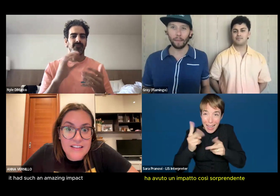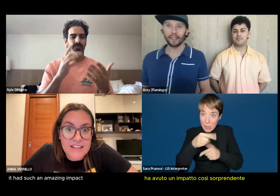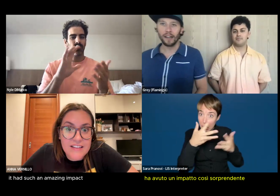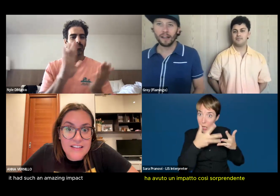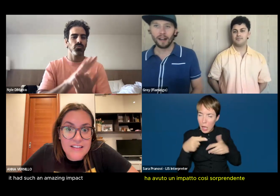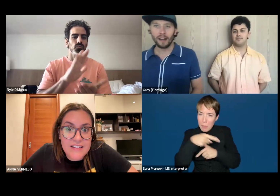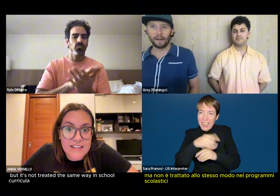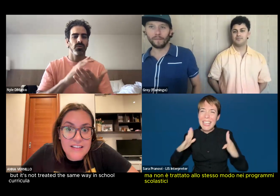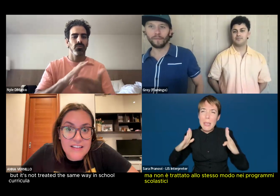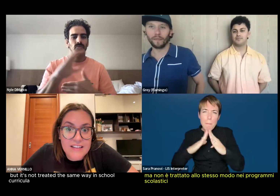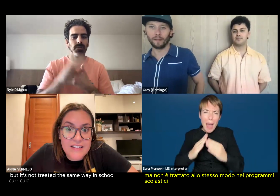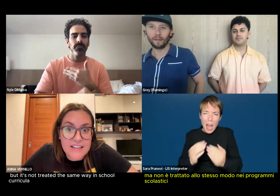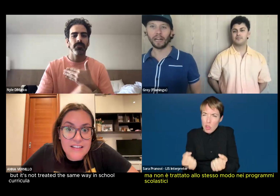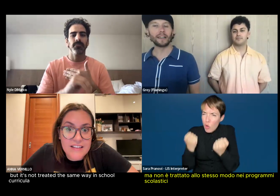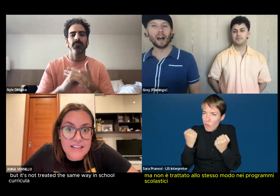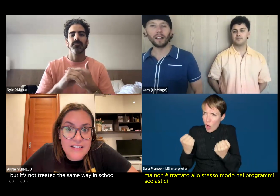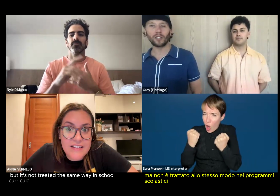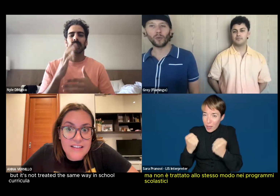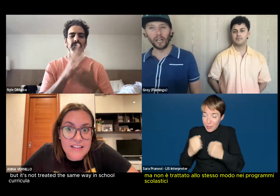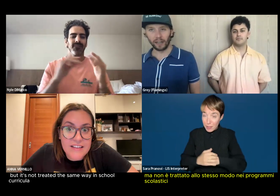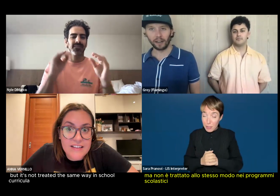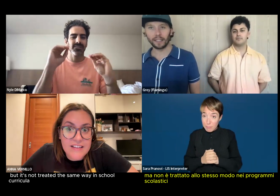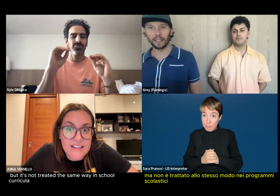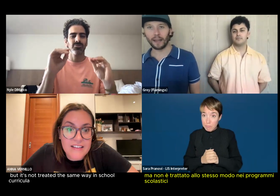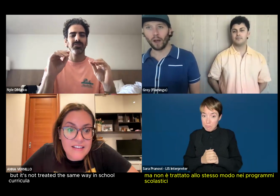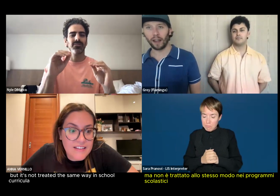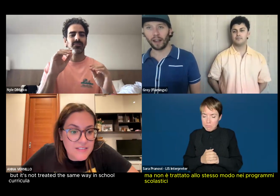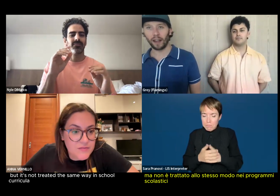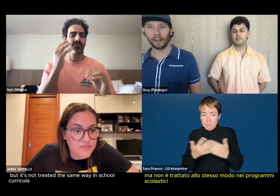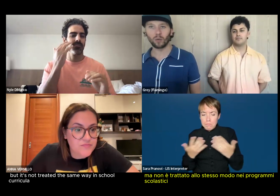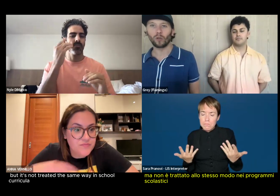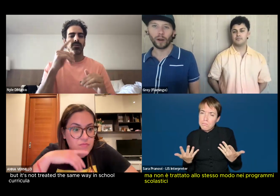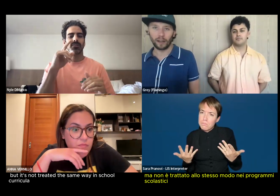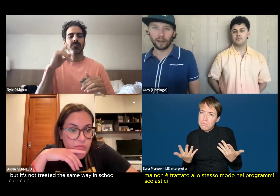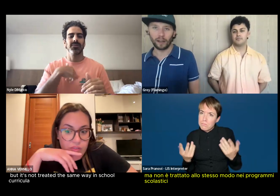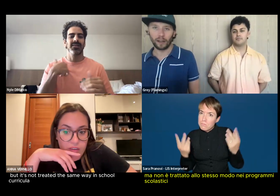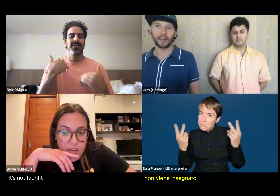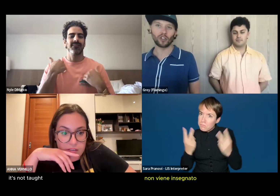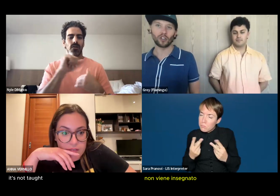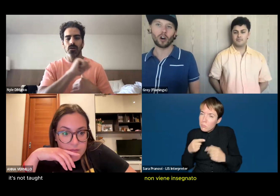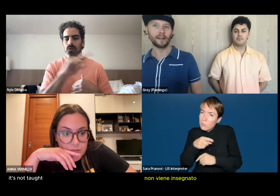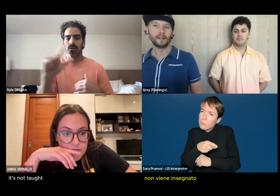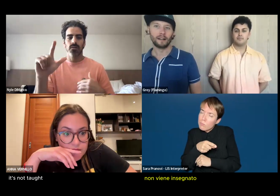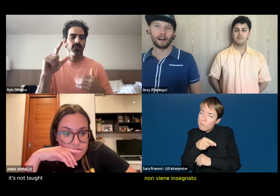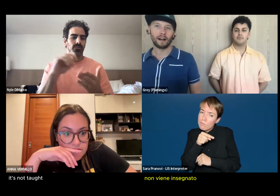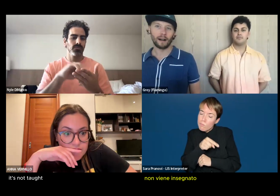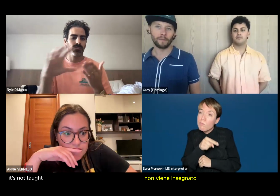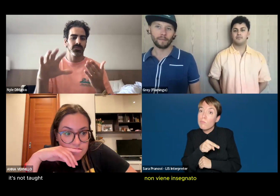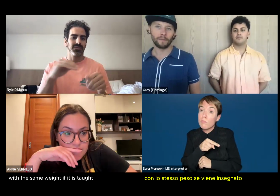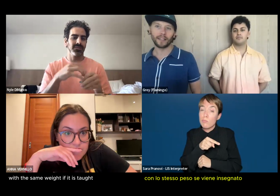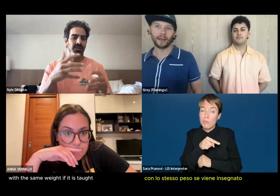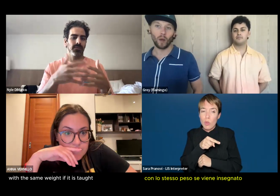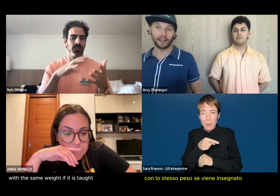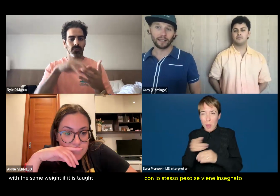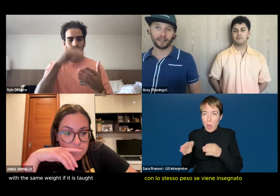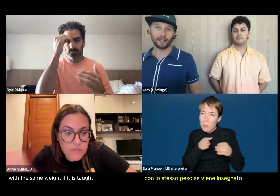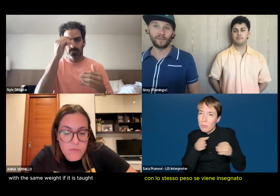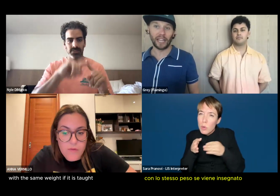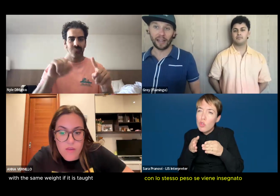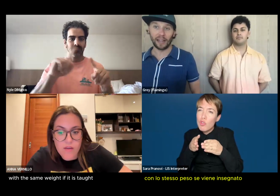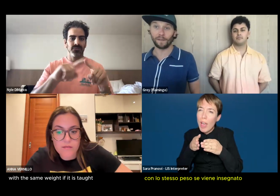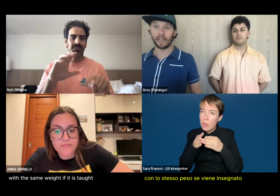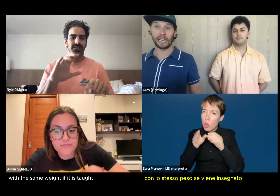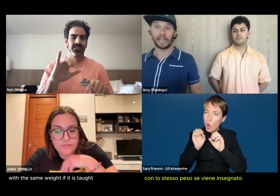amazing impact. But it's not treated the same way in school curriculums. It's not taught with the same